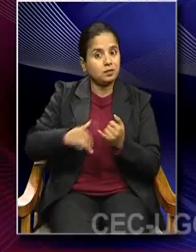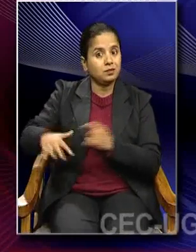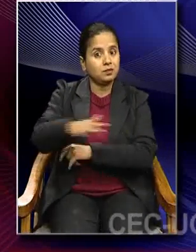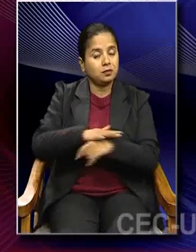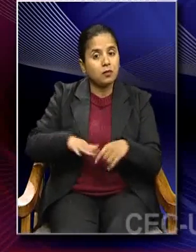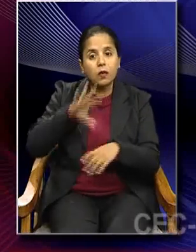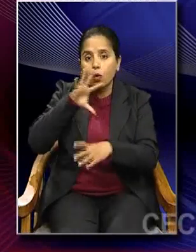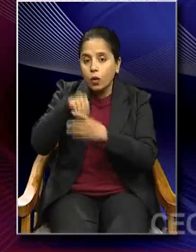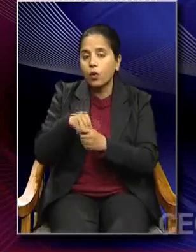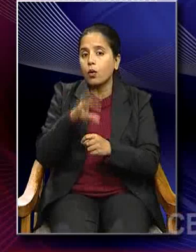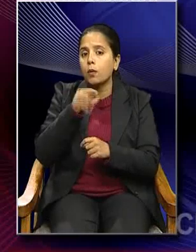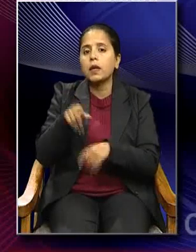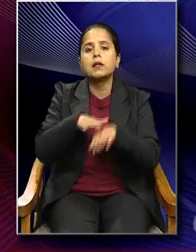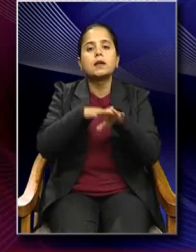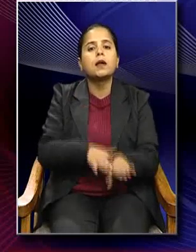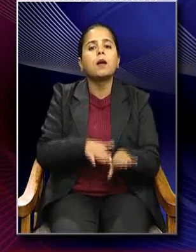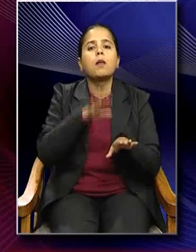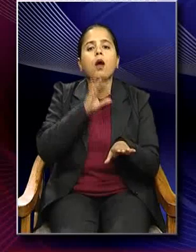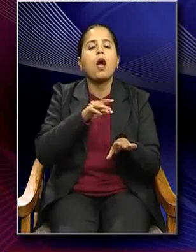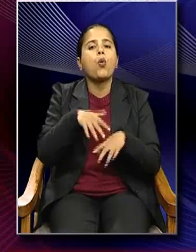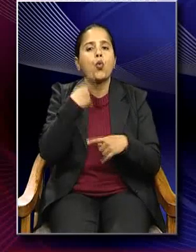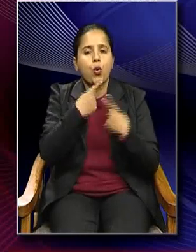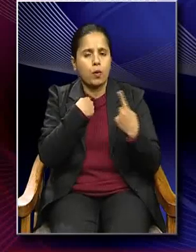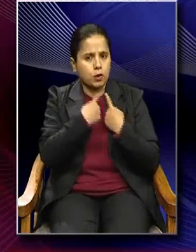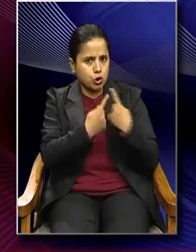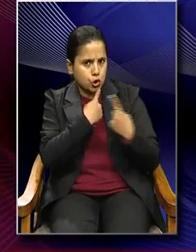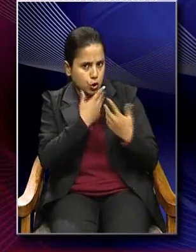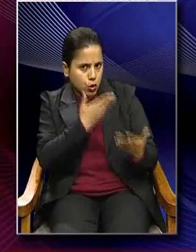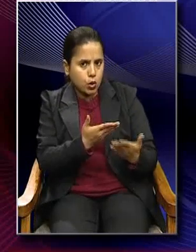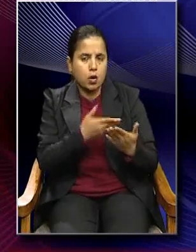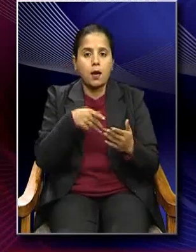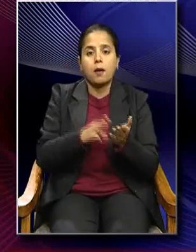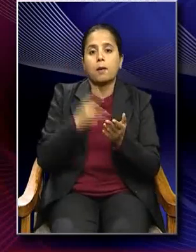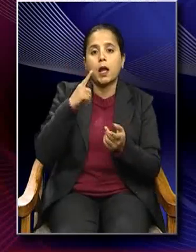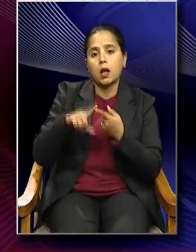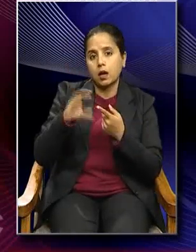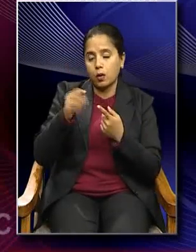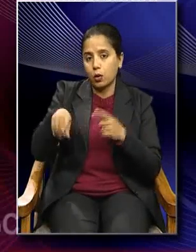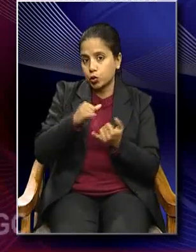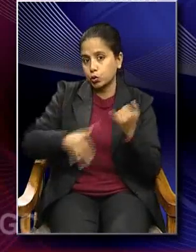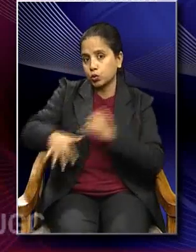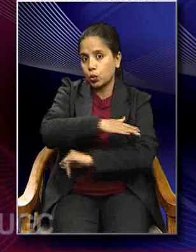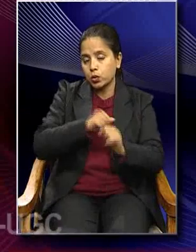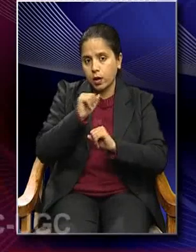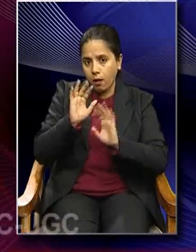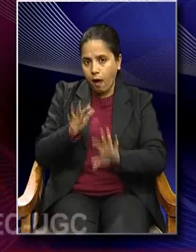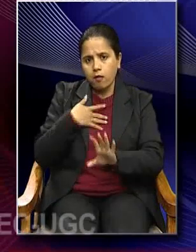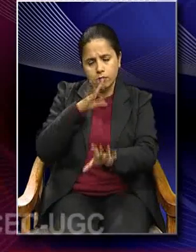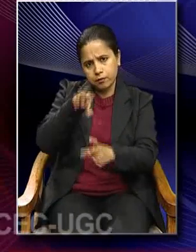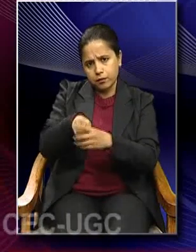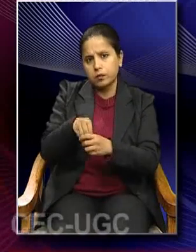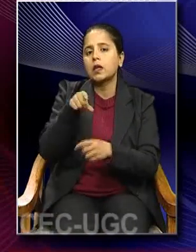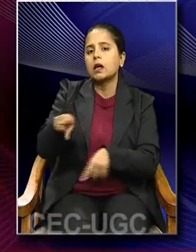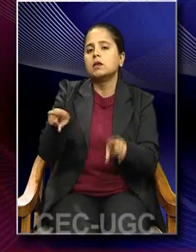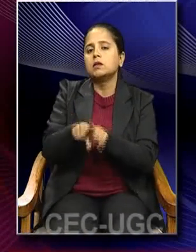is dependent with whom we interact, in which milieu are we, social milieu are we placed, and